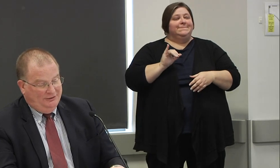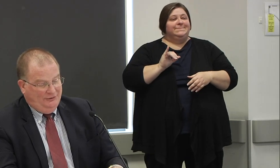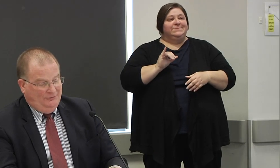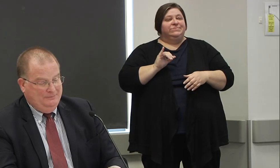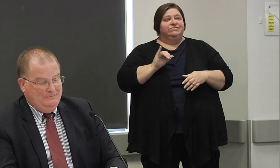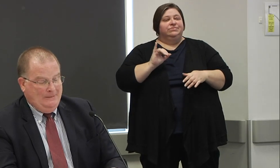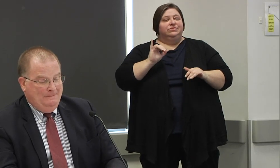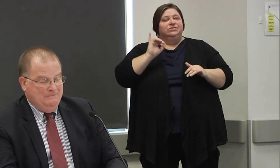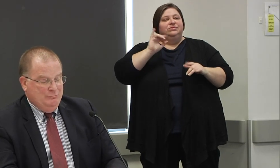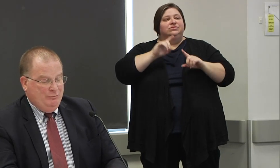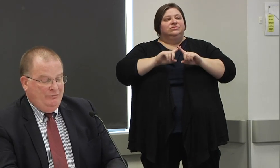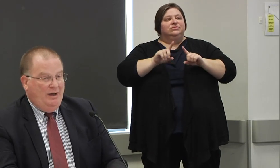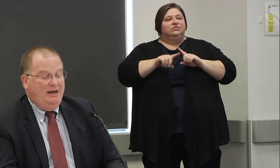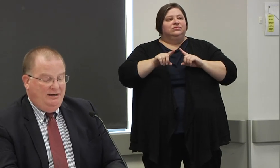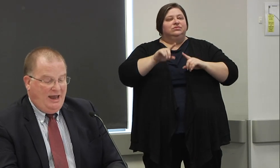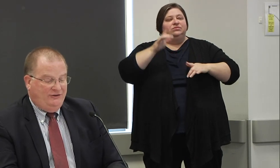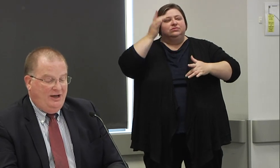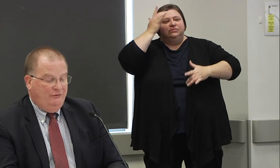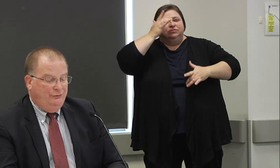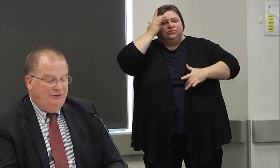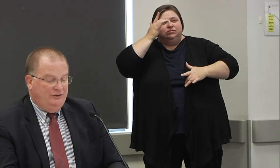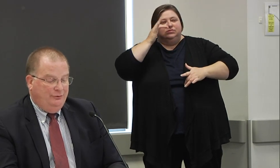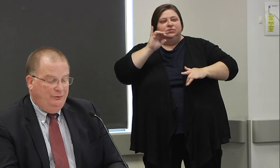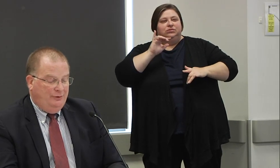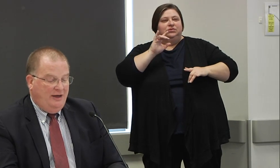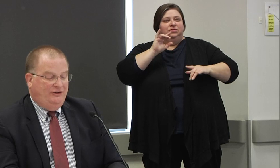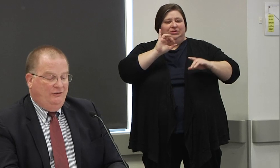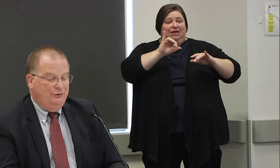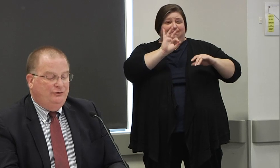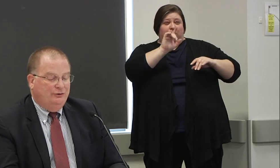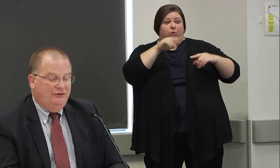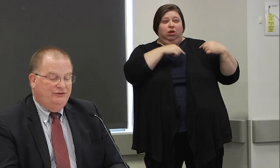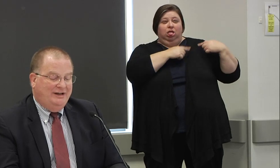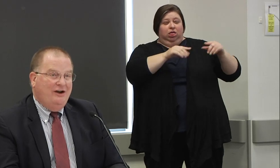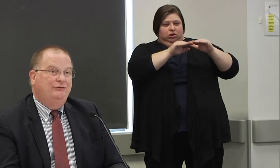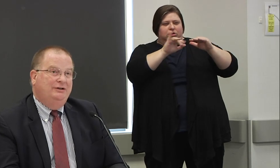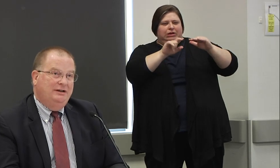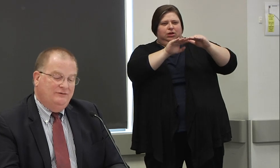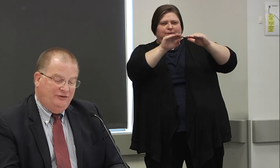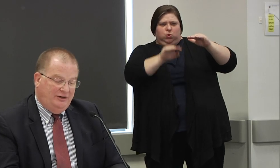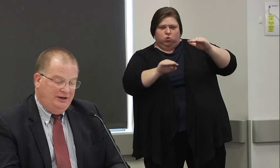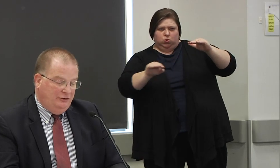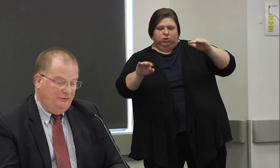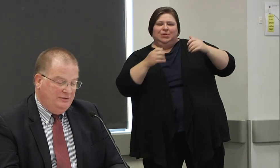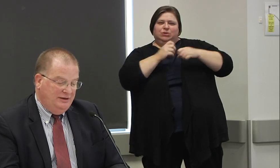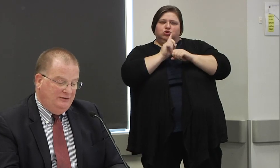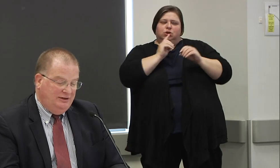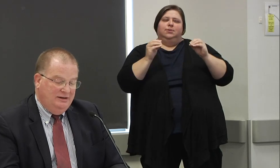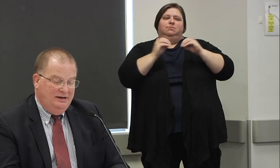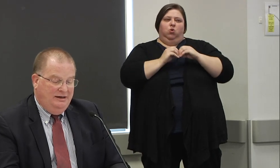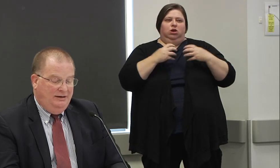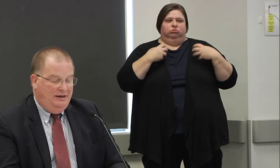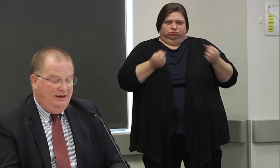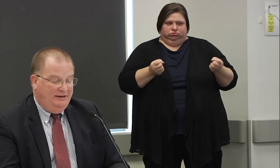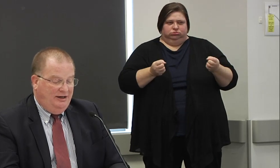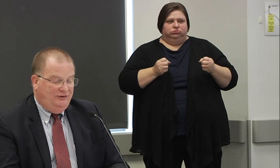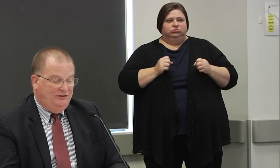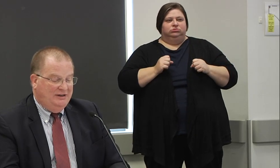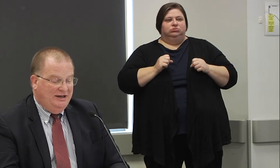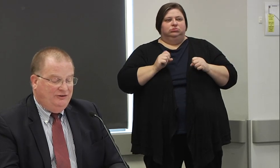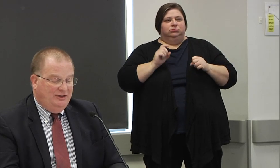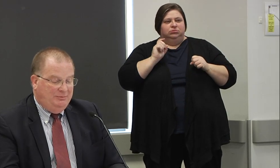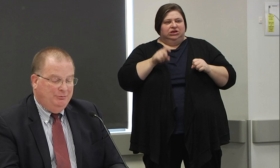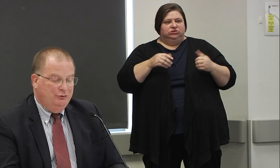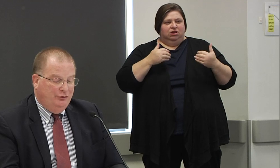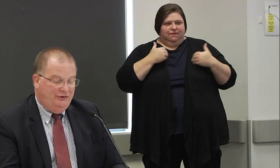illness. A county has to have resources to carefully investigate COVID-19 cases and